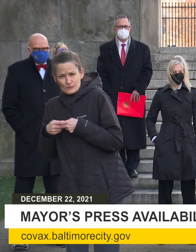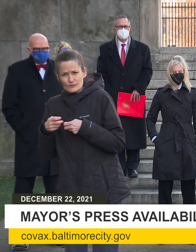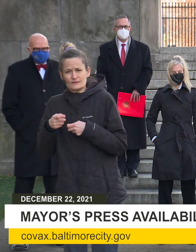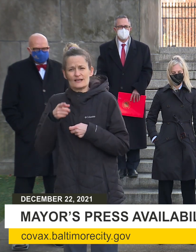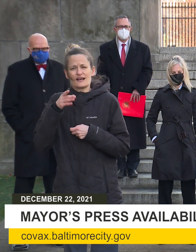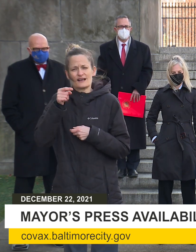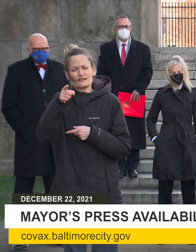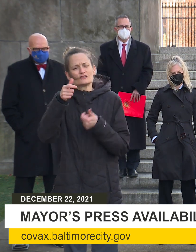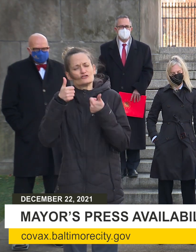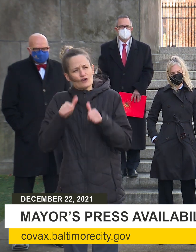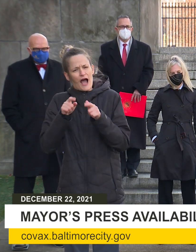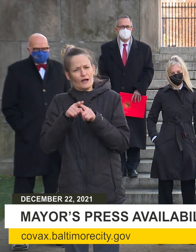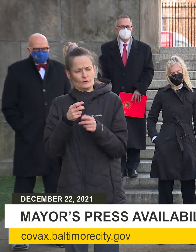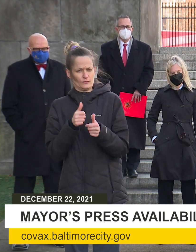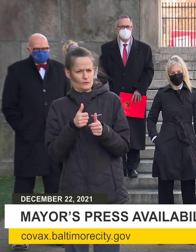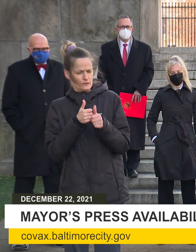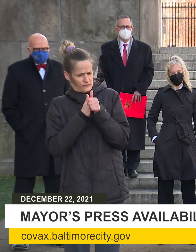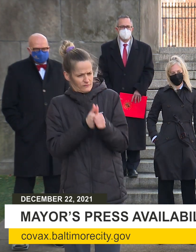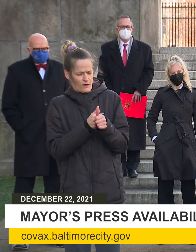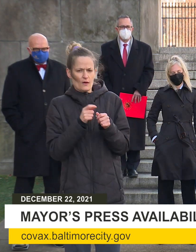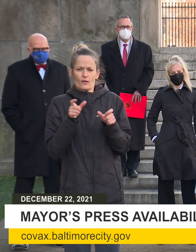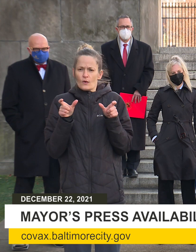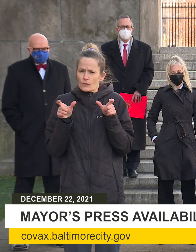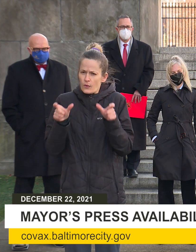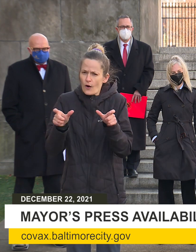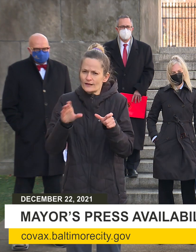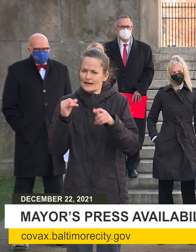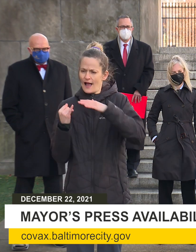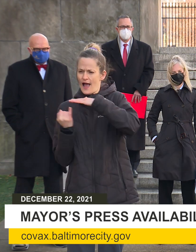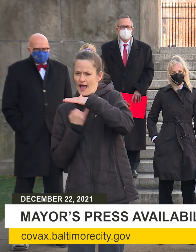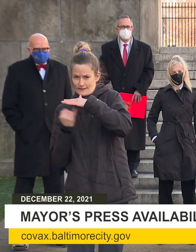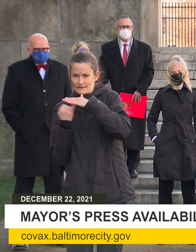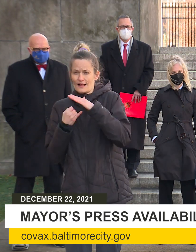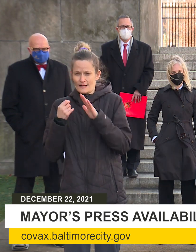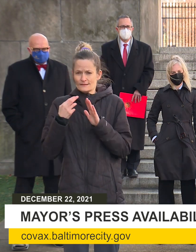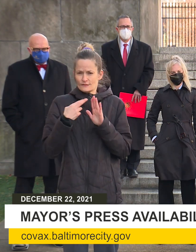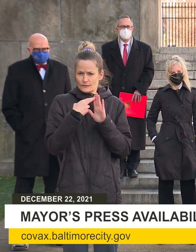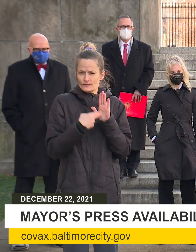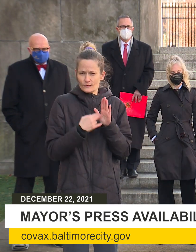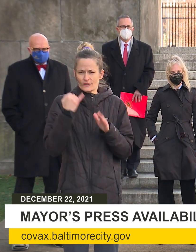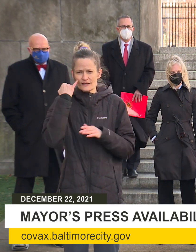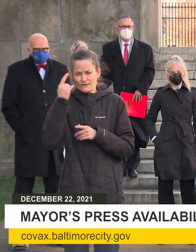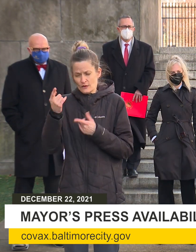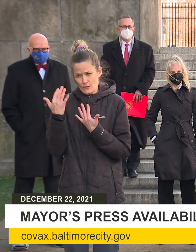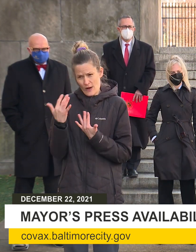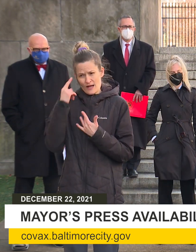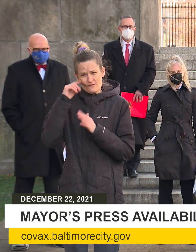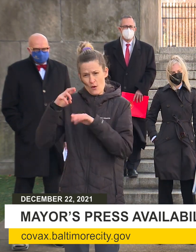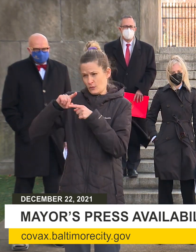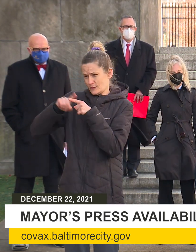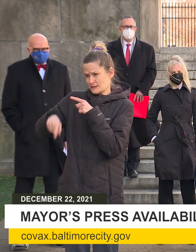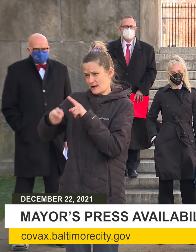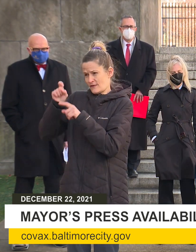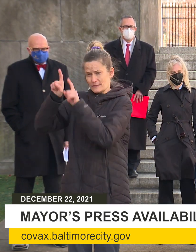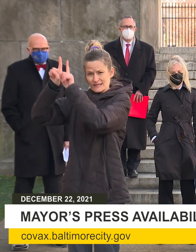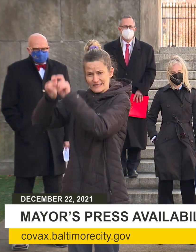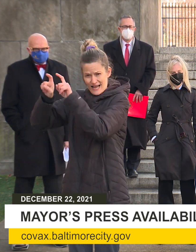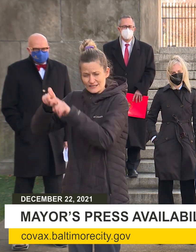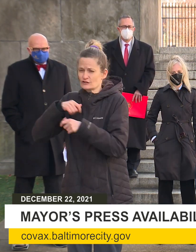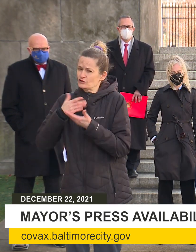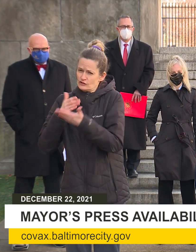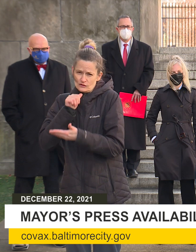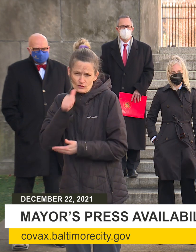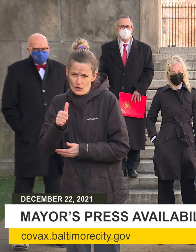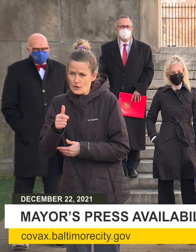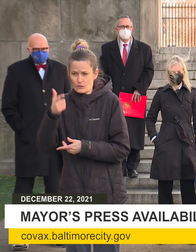guidance. Please stay away from others if you are awaiting test results and immediately isolate yourself if you are positive. These measures help